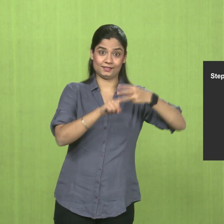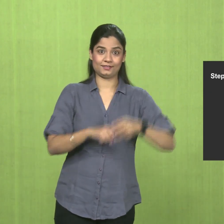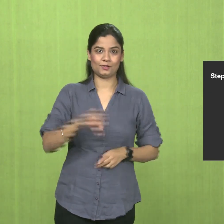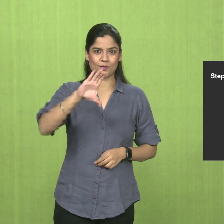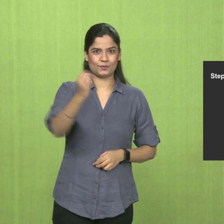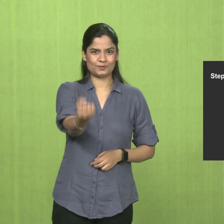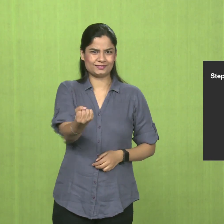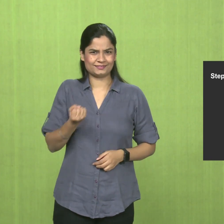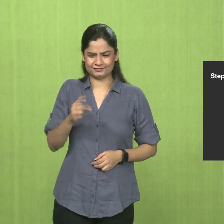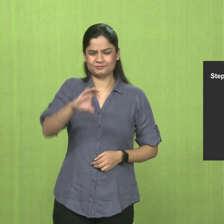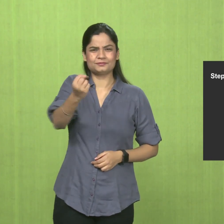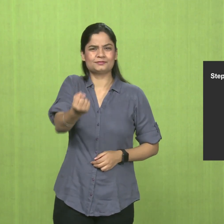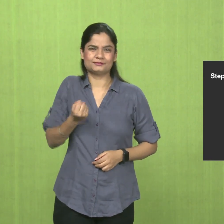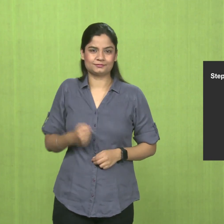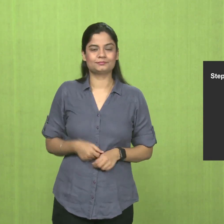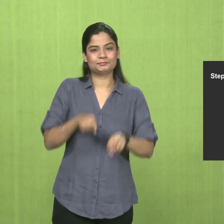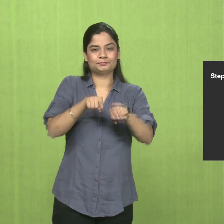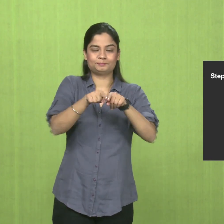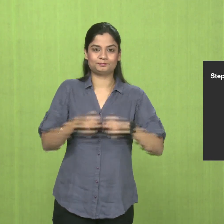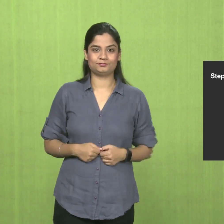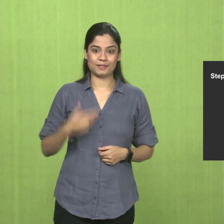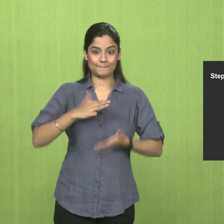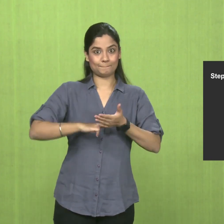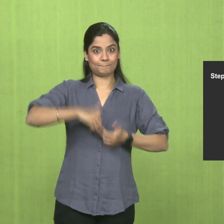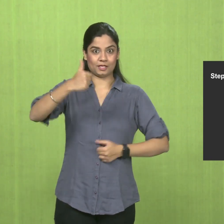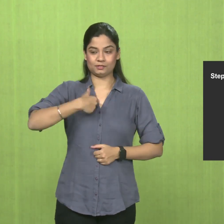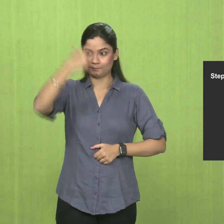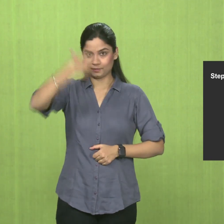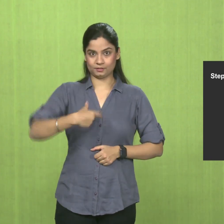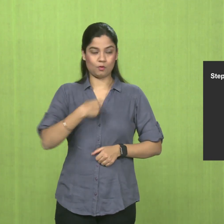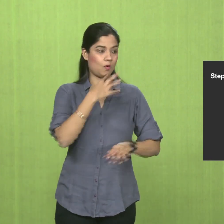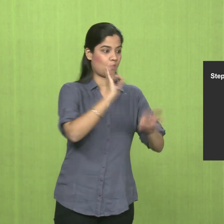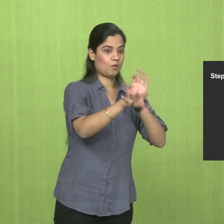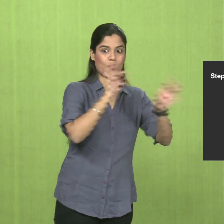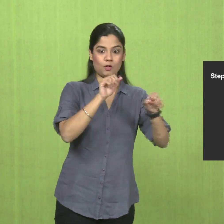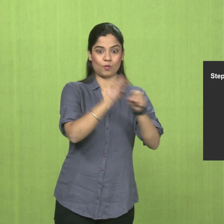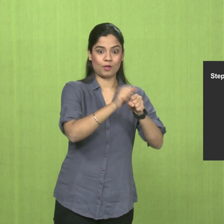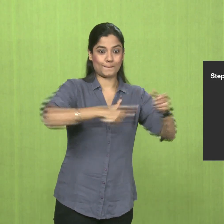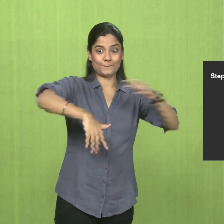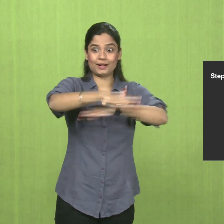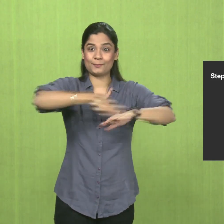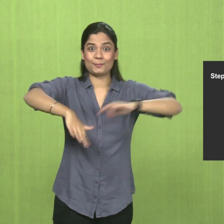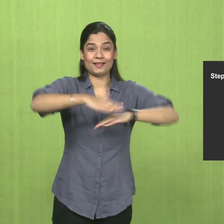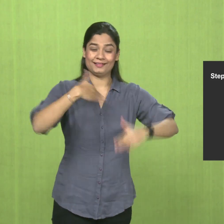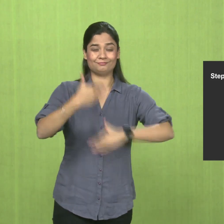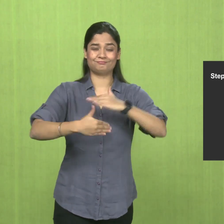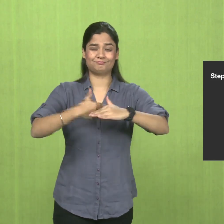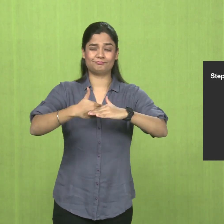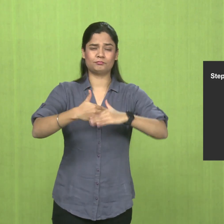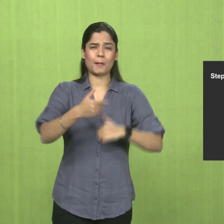Third is controlling. Controlling, for example, there's a manager who's giving the work